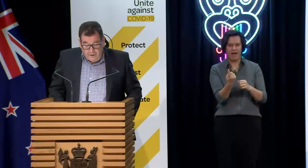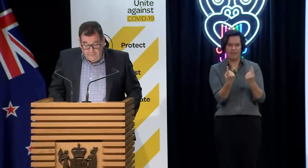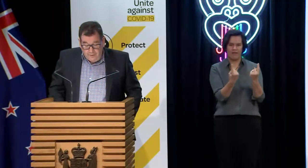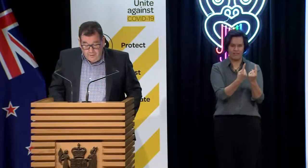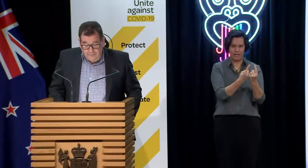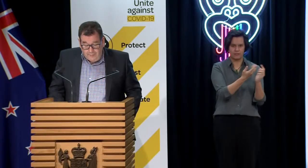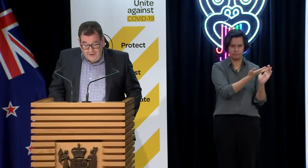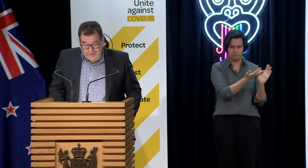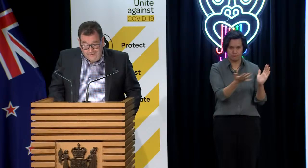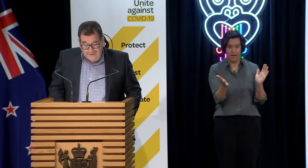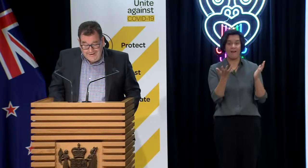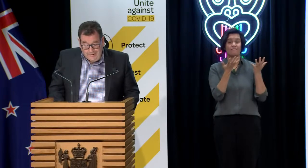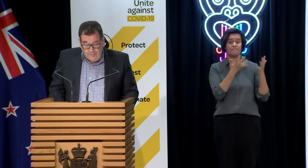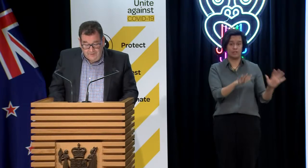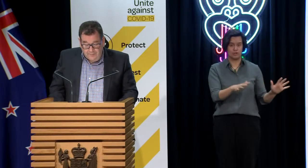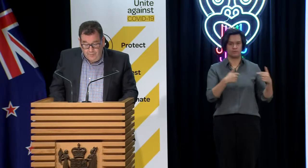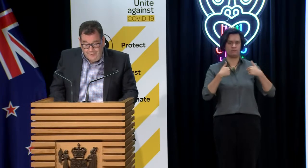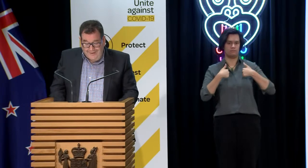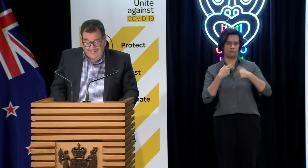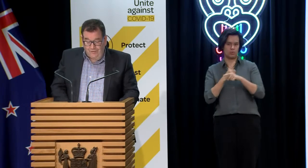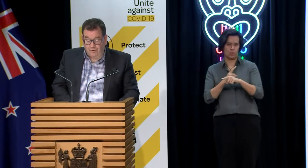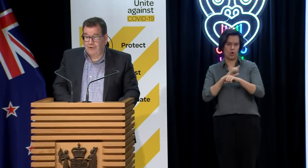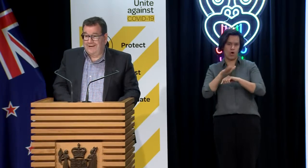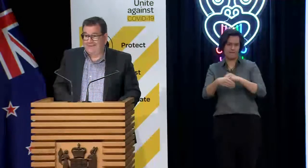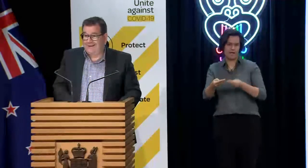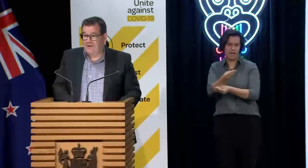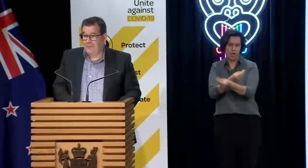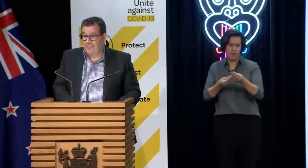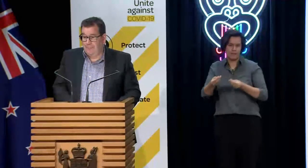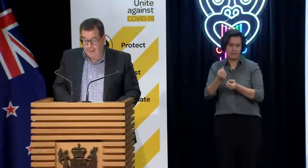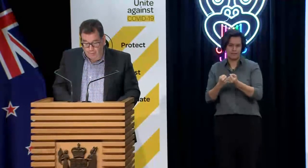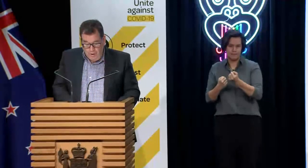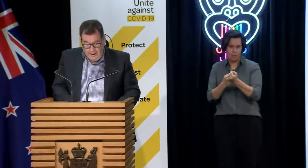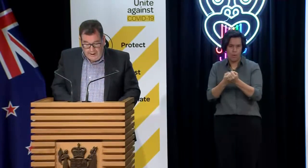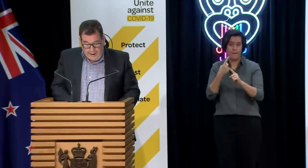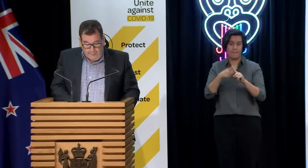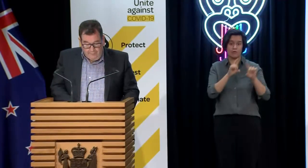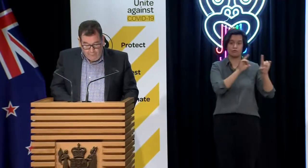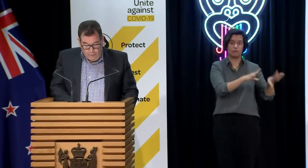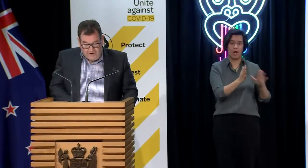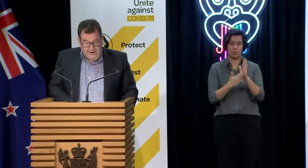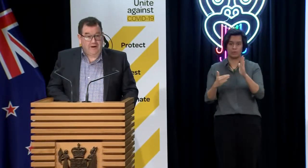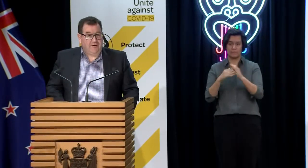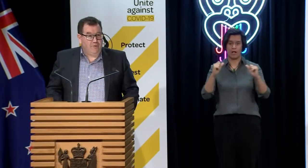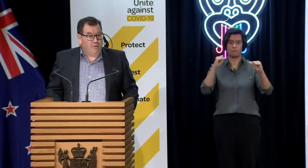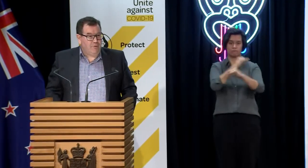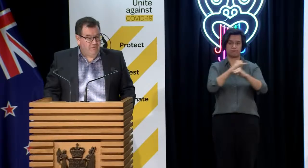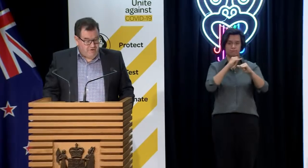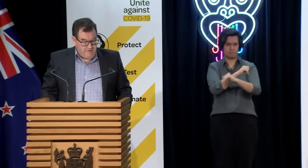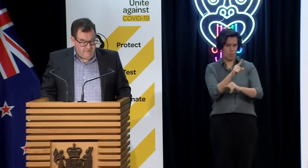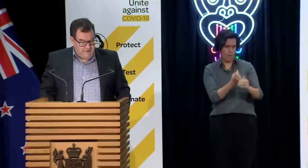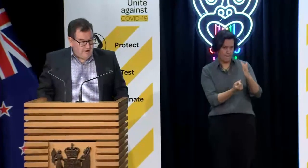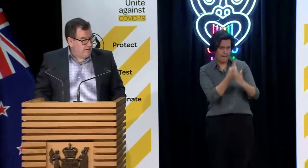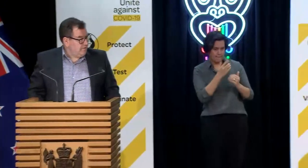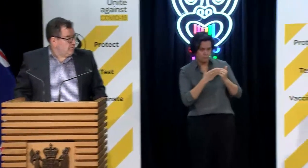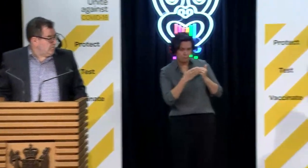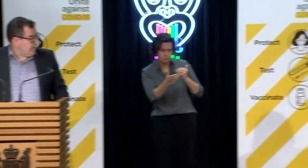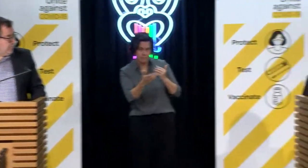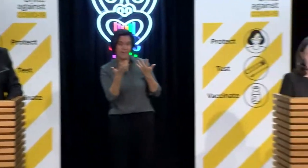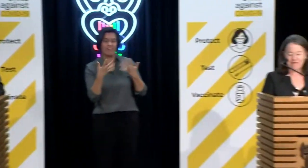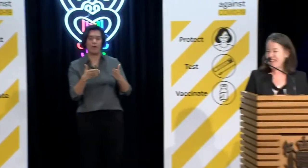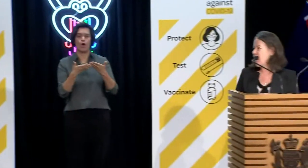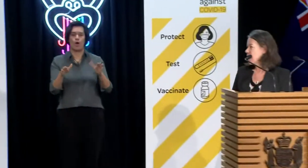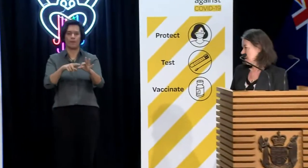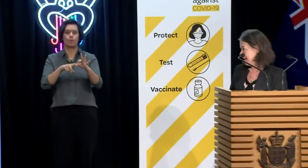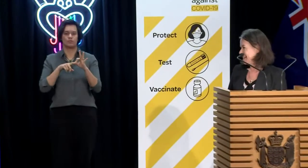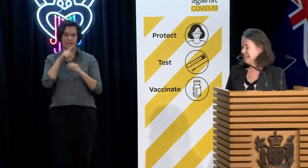then I'll provide a very brief update on economic support and on the Trans-Tasman bubble before taking your questions. Dr.